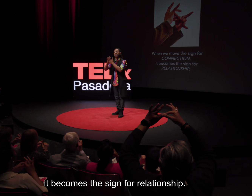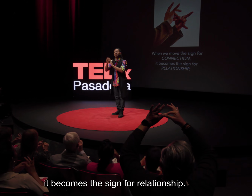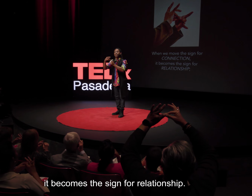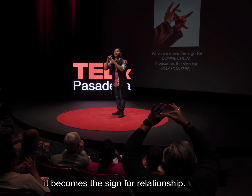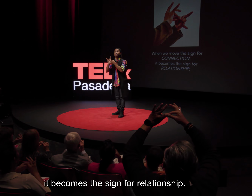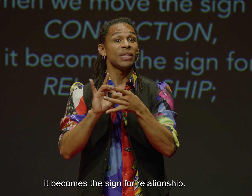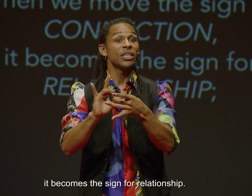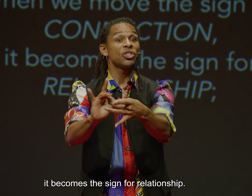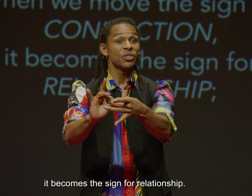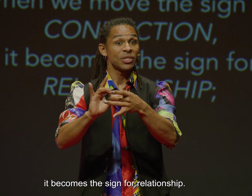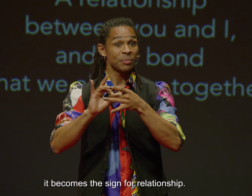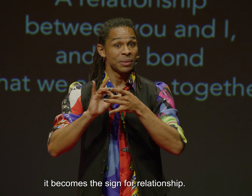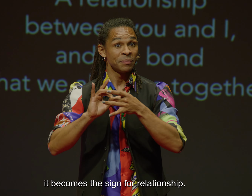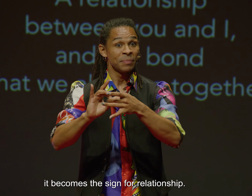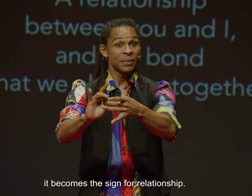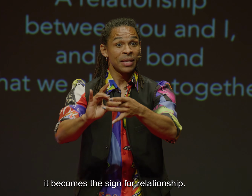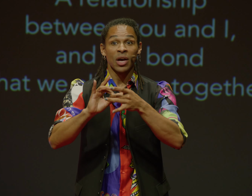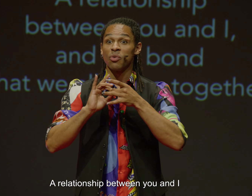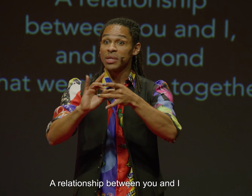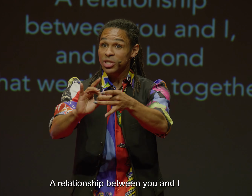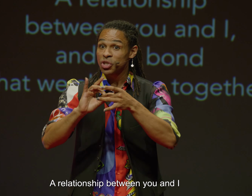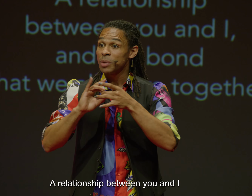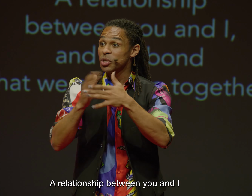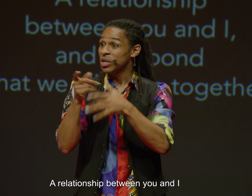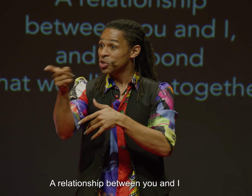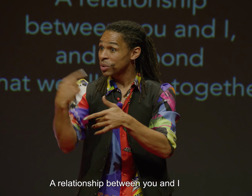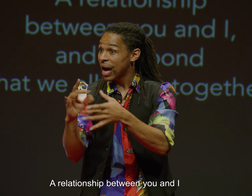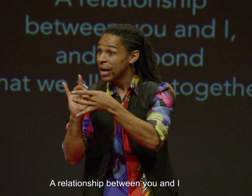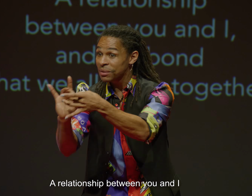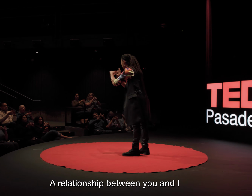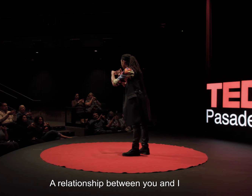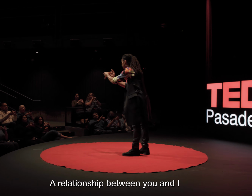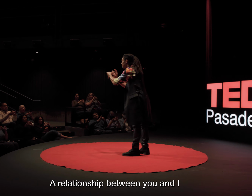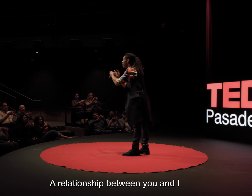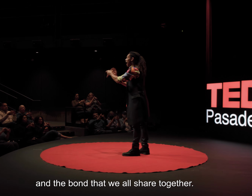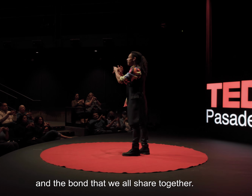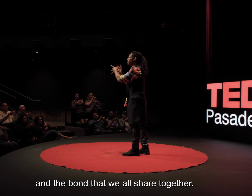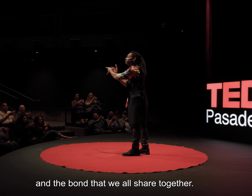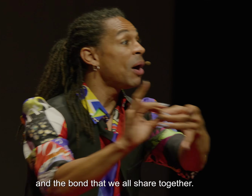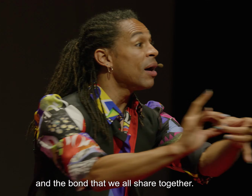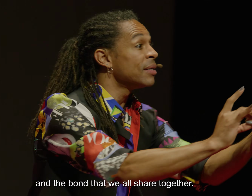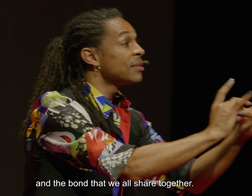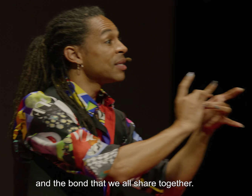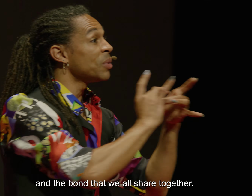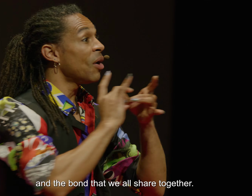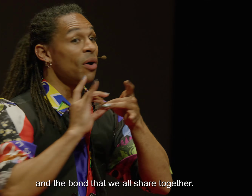becomes a sign for relationship. A relationship between you and I, and the bond that we